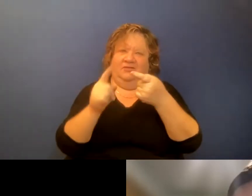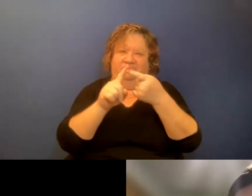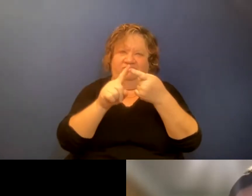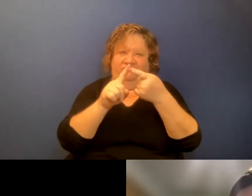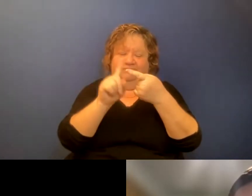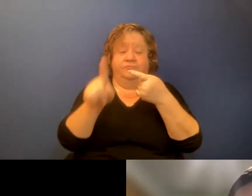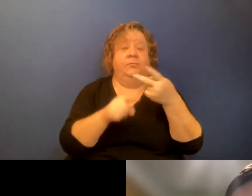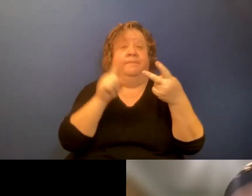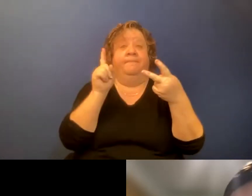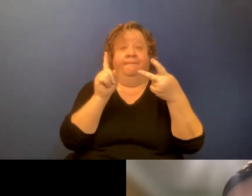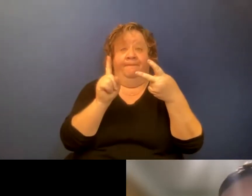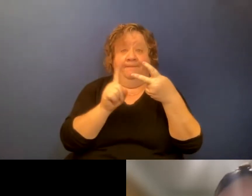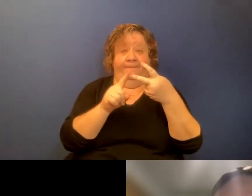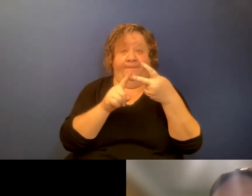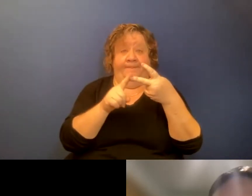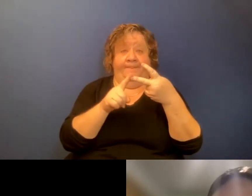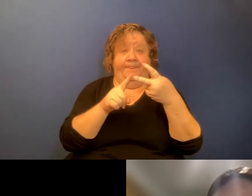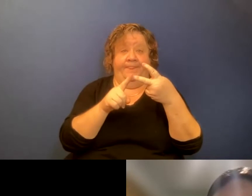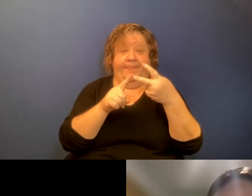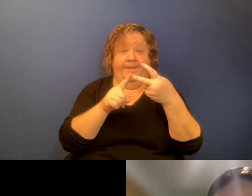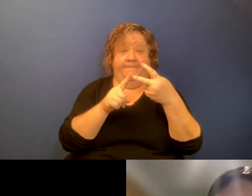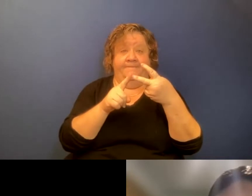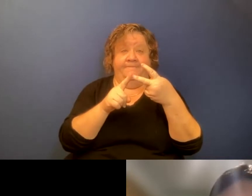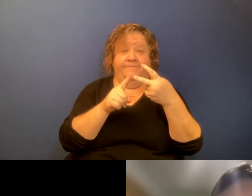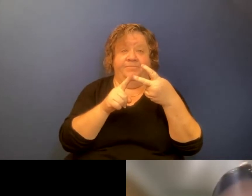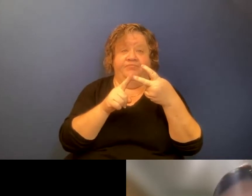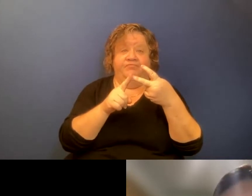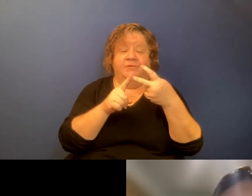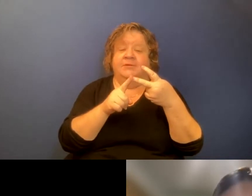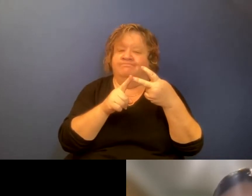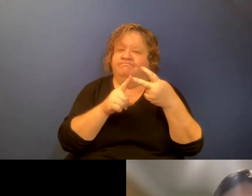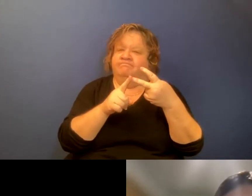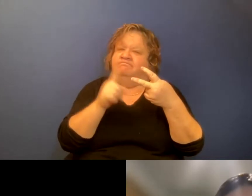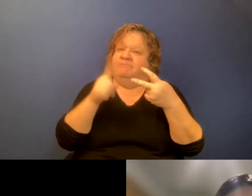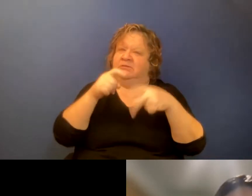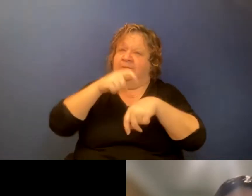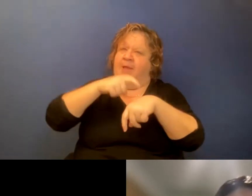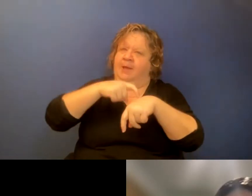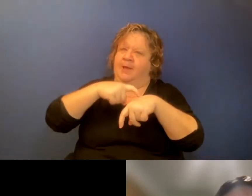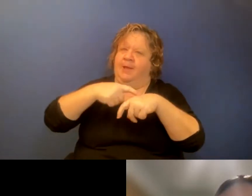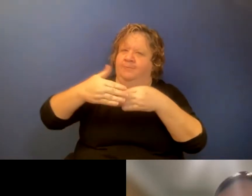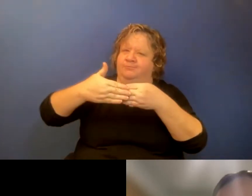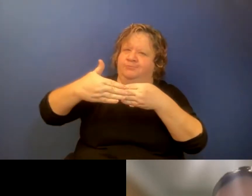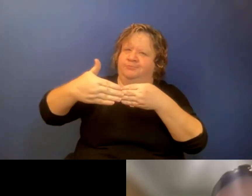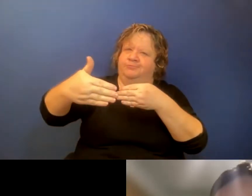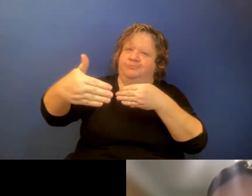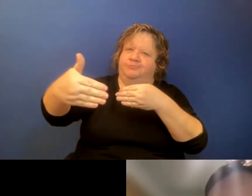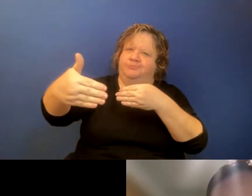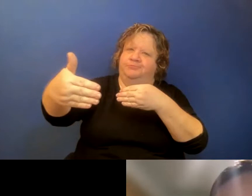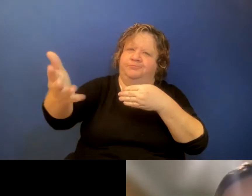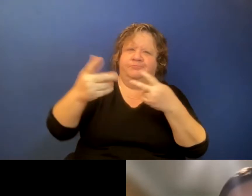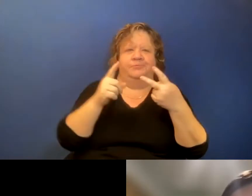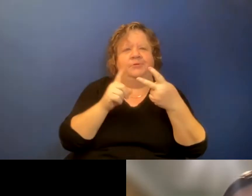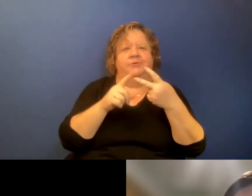of longer time scale that we're operating on. So behaviors and sort of behaviors writ large, i.e.